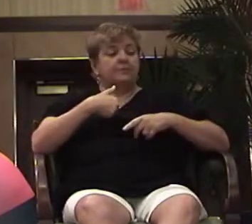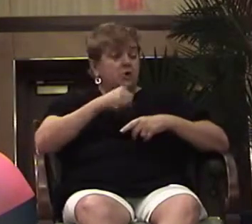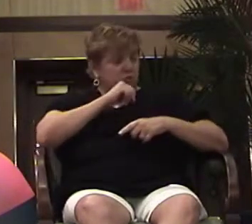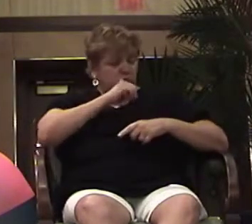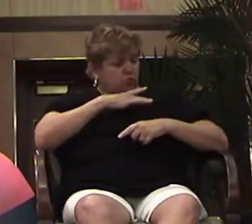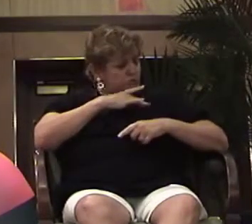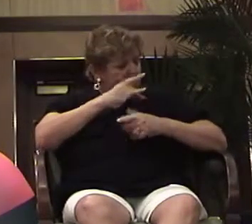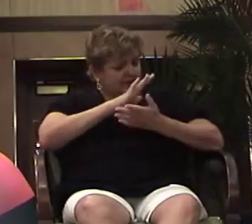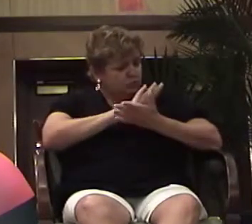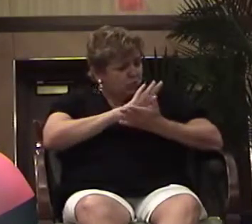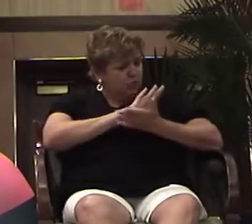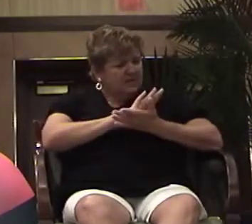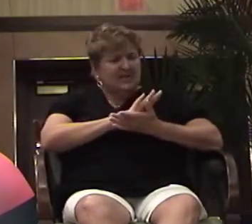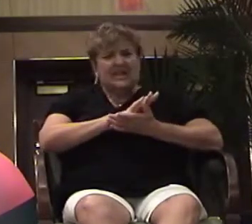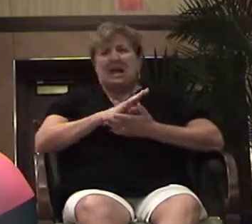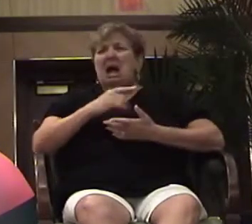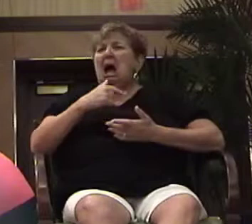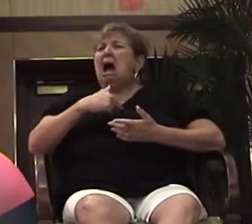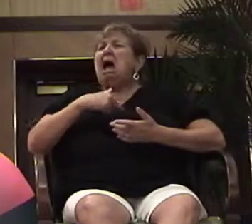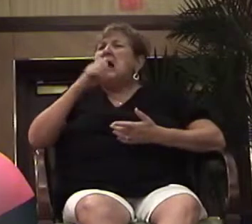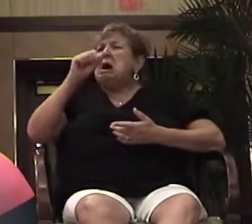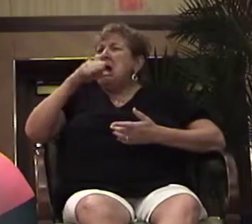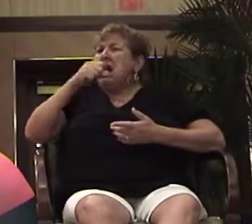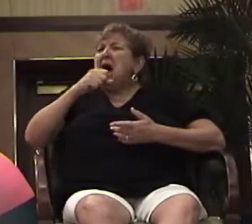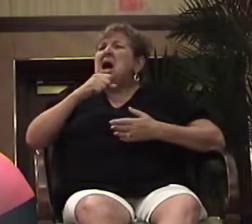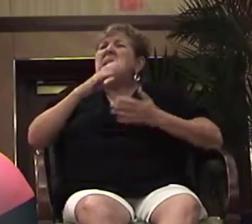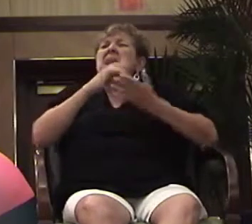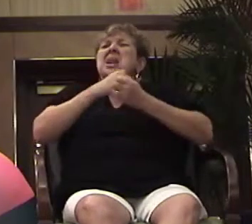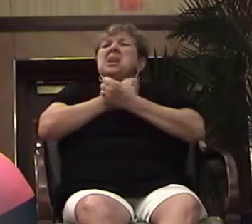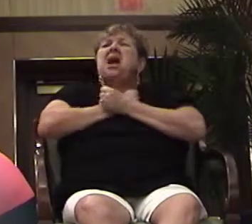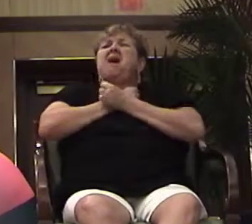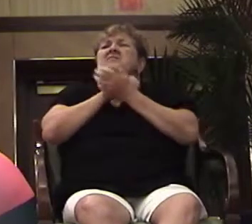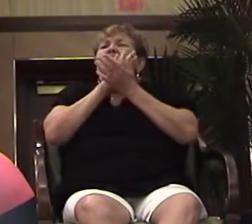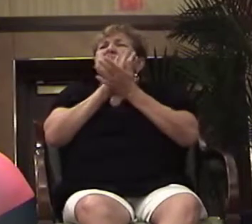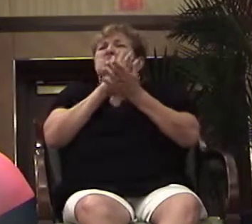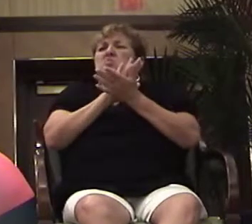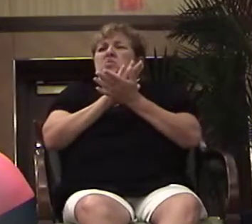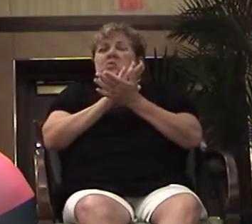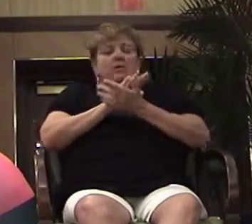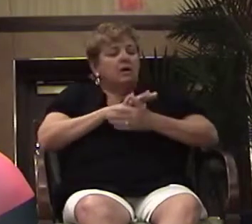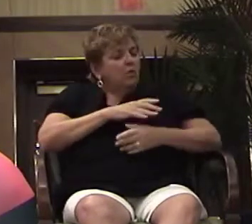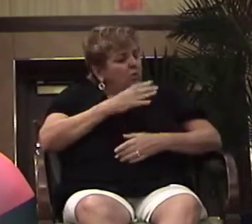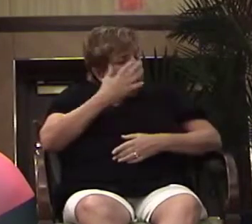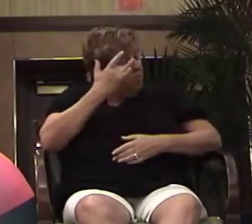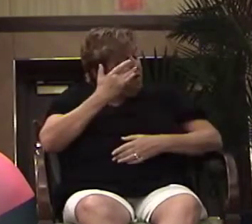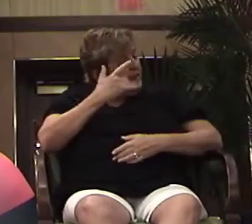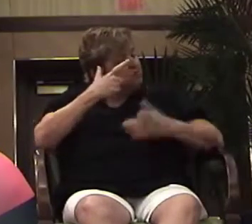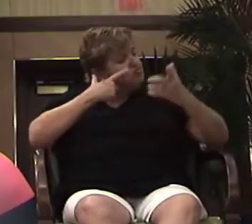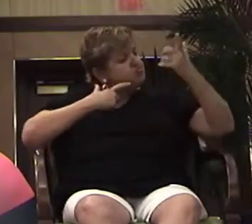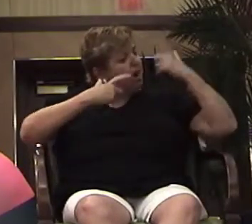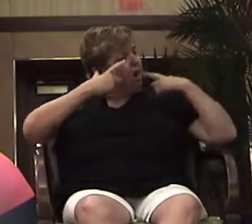school? And I said, I love school. And she said, well then why are you crying? I